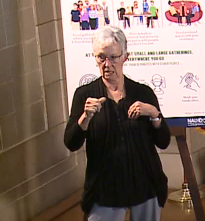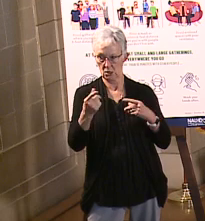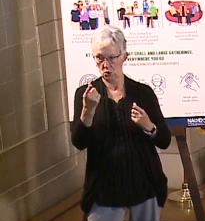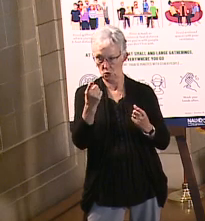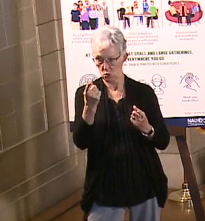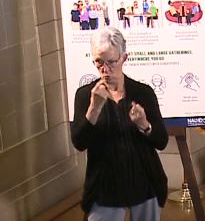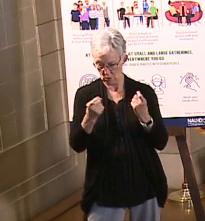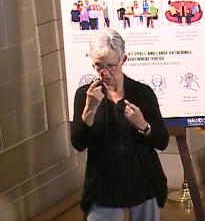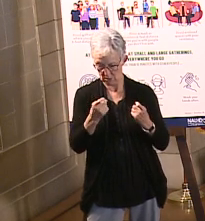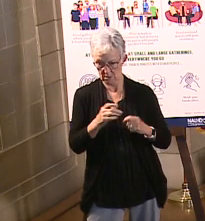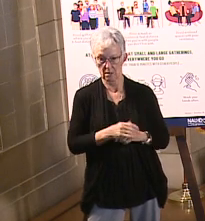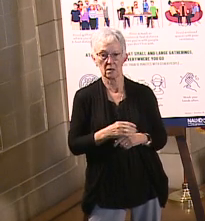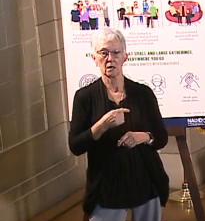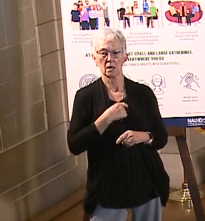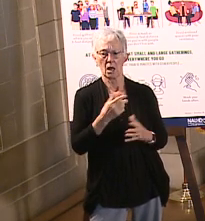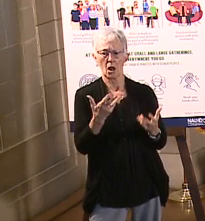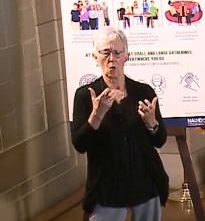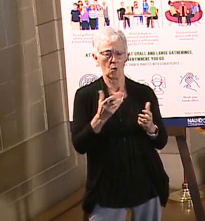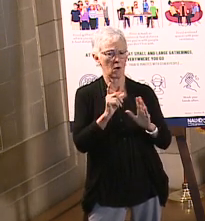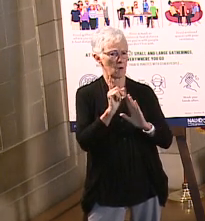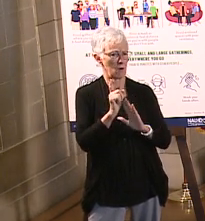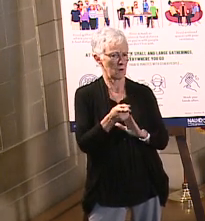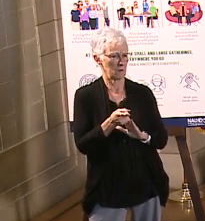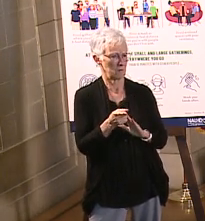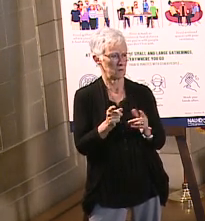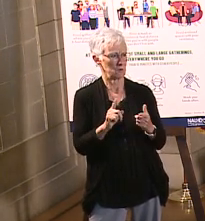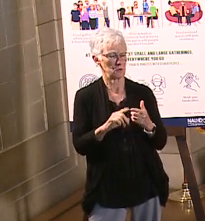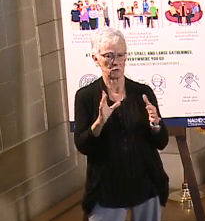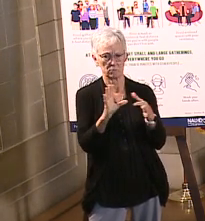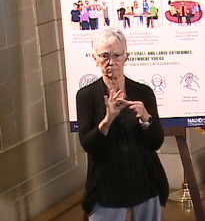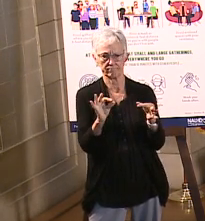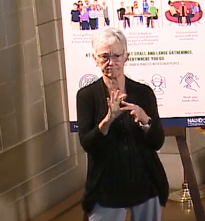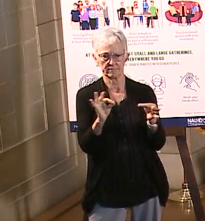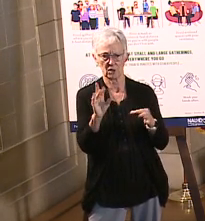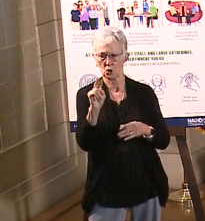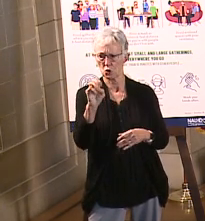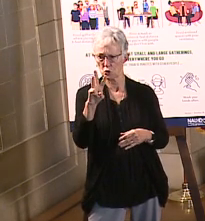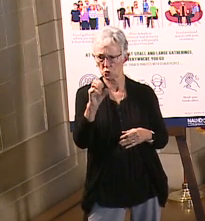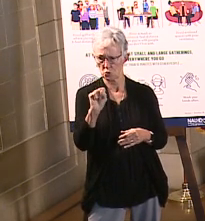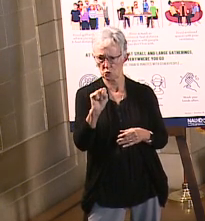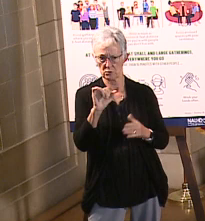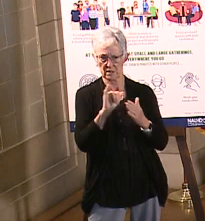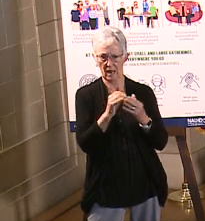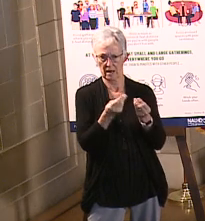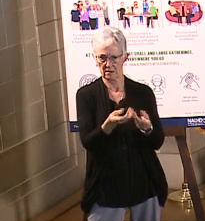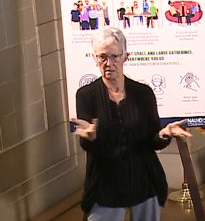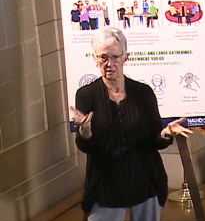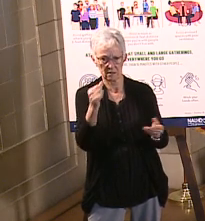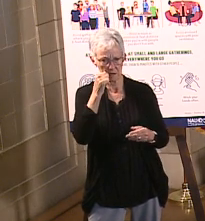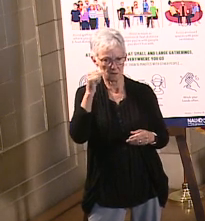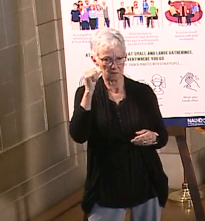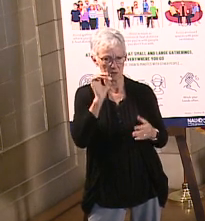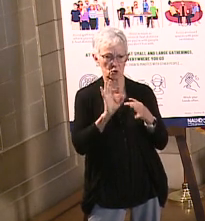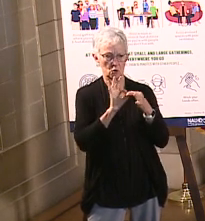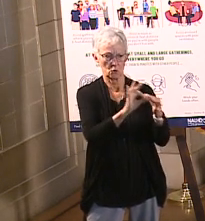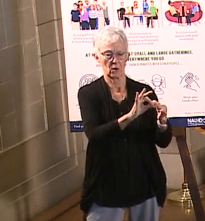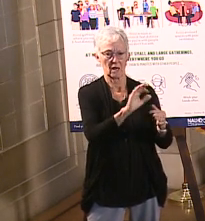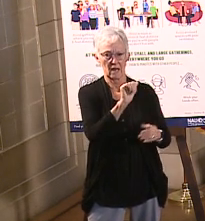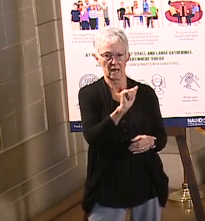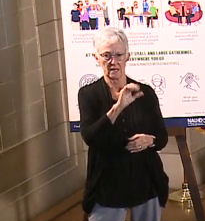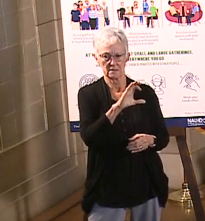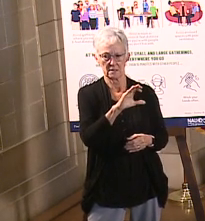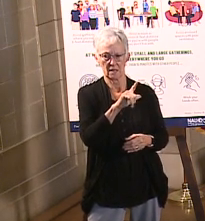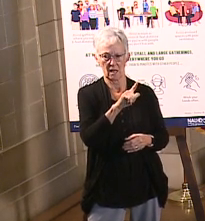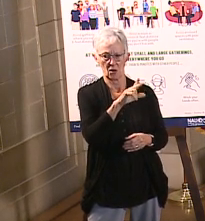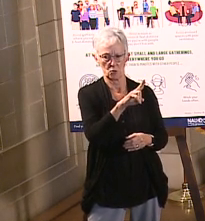want to take a moment to address a news item that came out yesterday with regard to the ACLU lawsuit